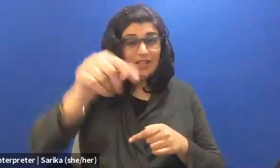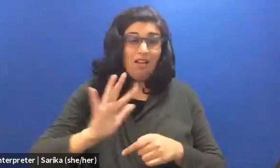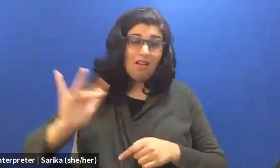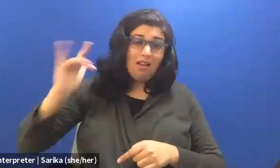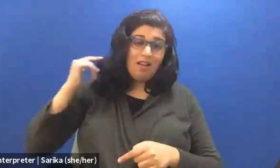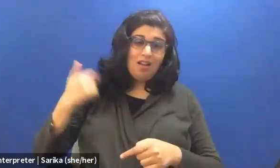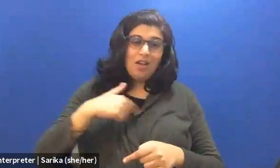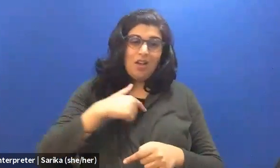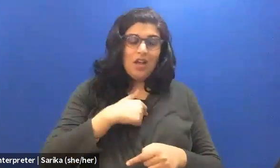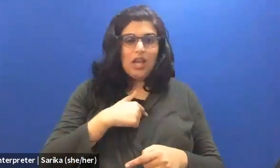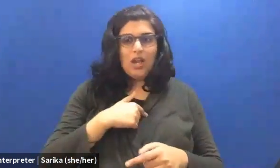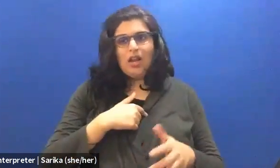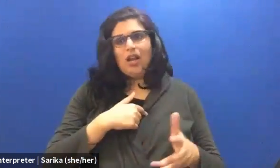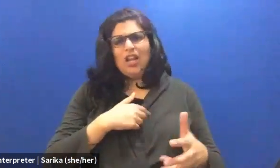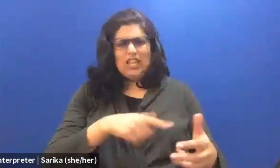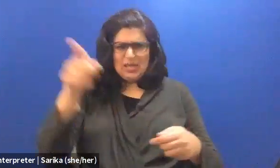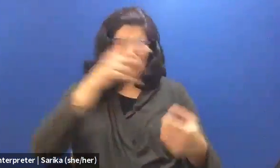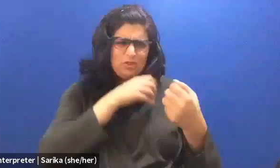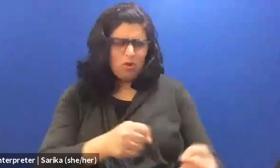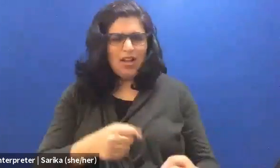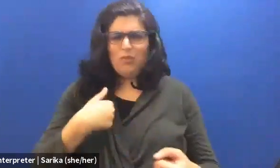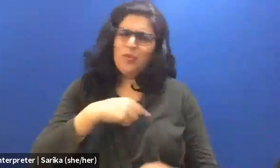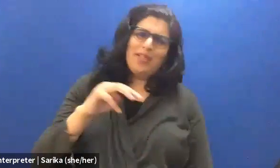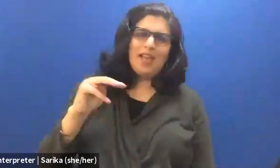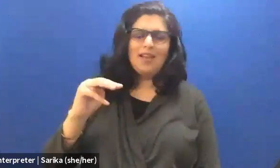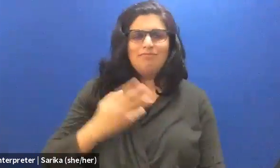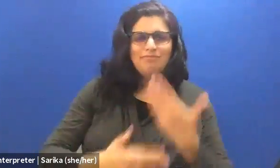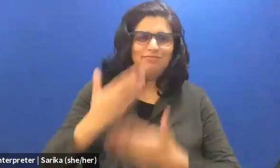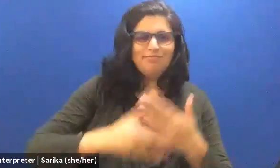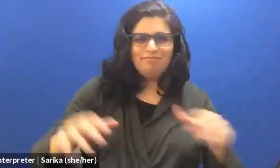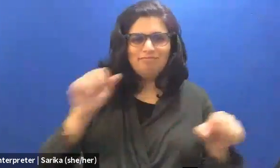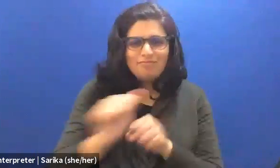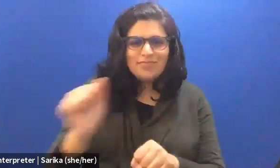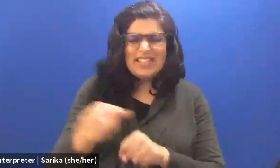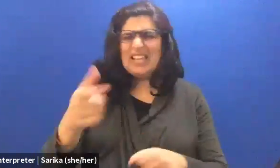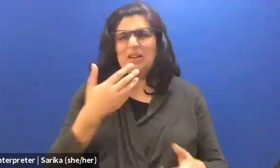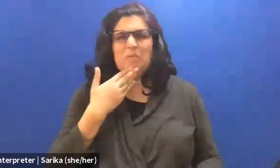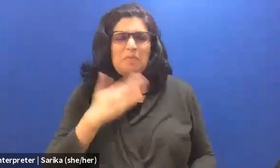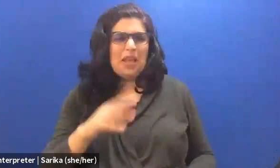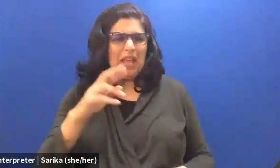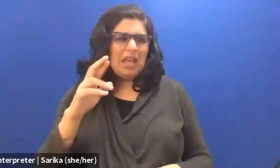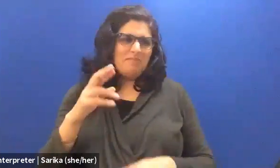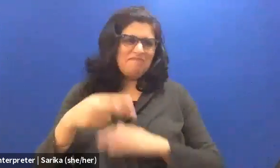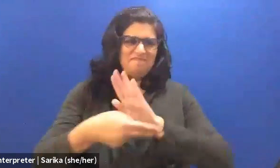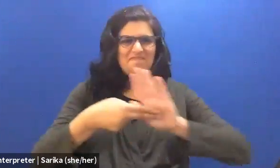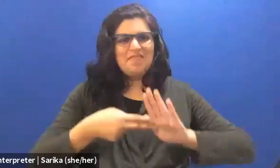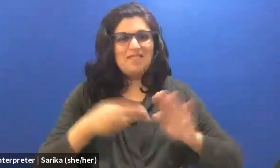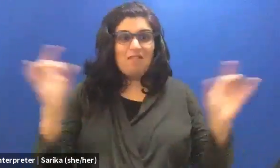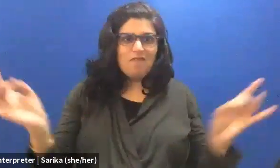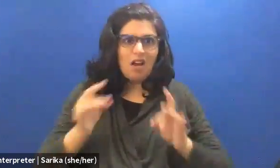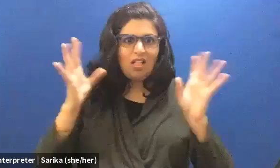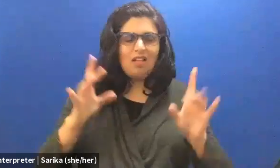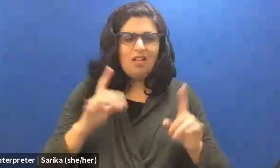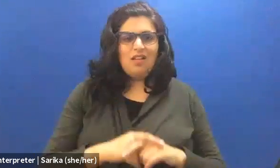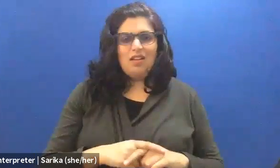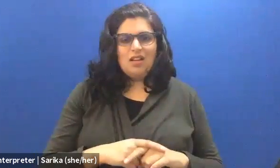much manual labor, and he was strong and tough, and had a very bad reputation for being violent. And he'd been picked